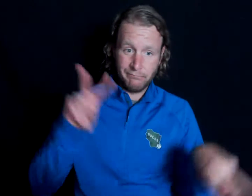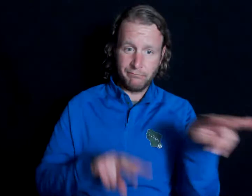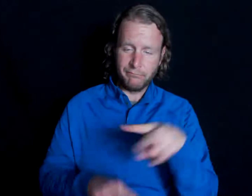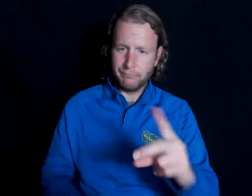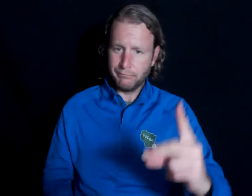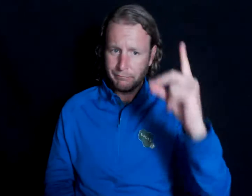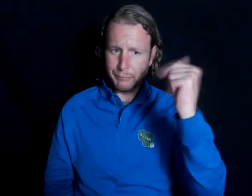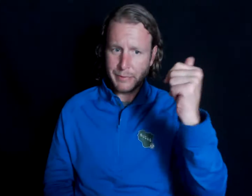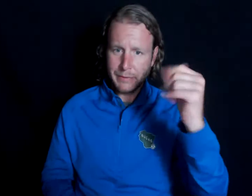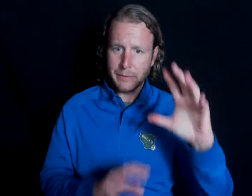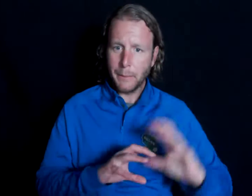fake.